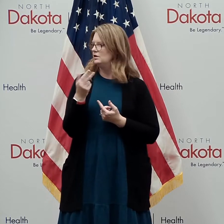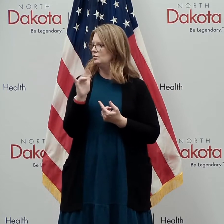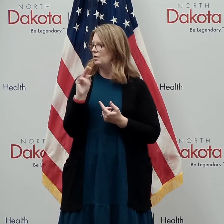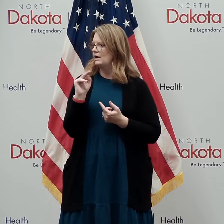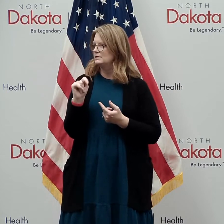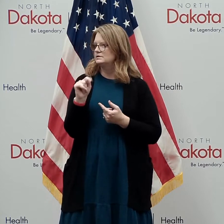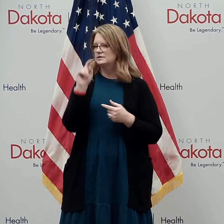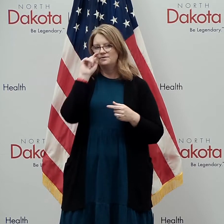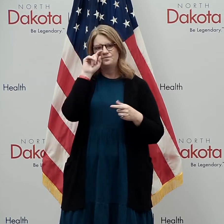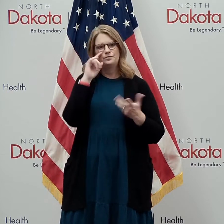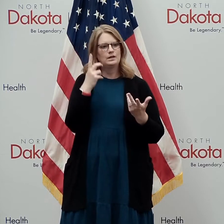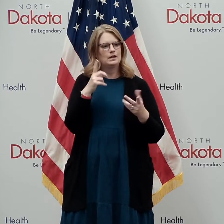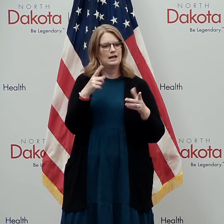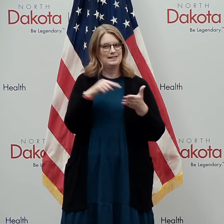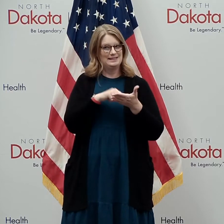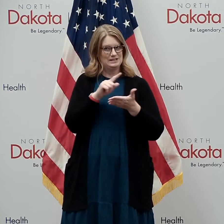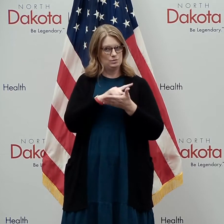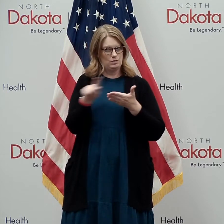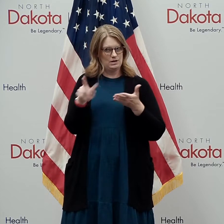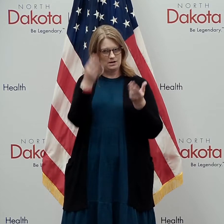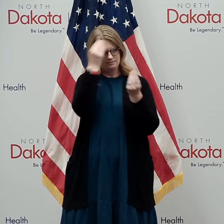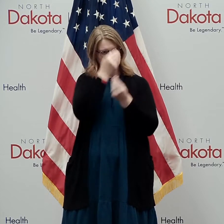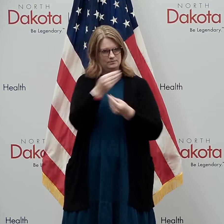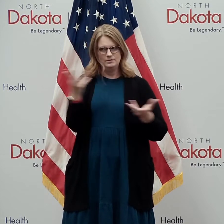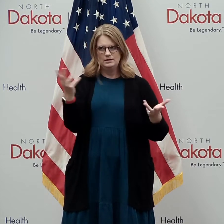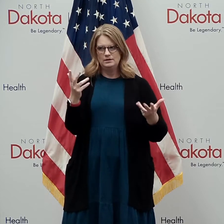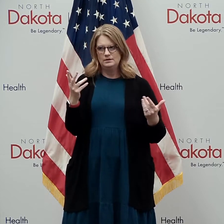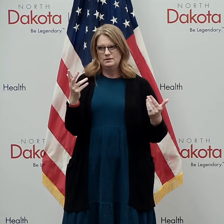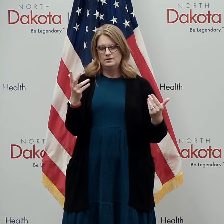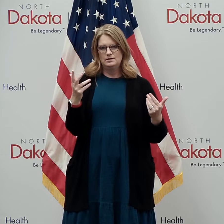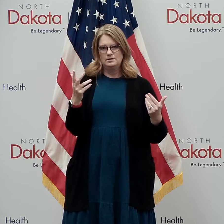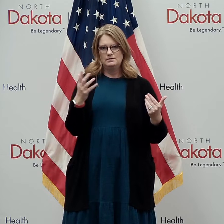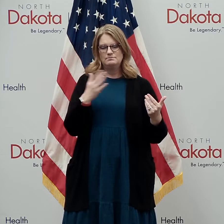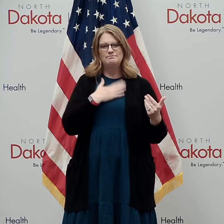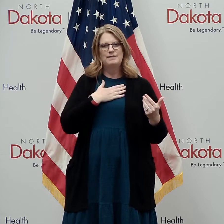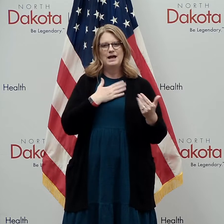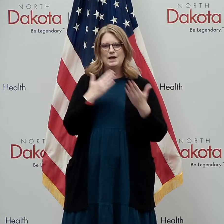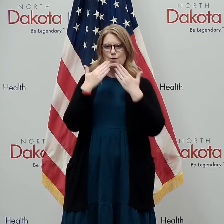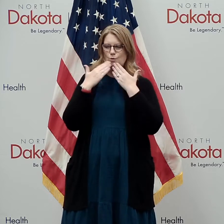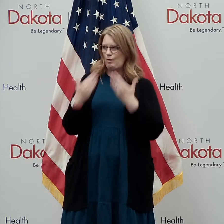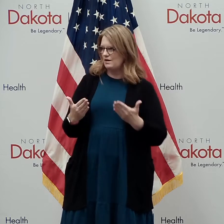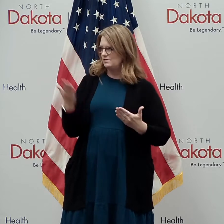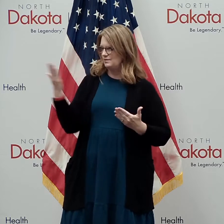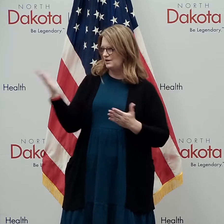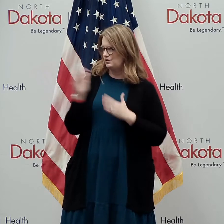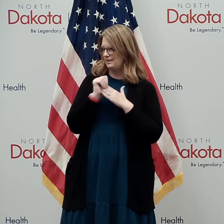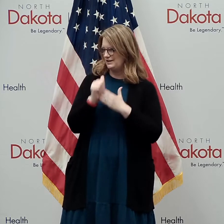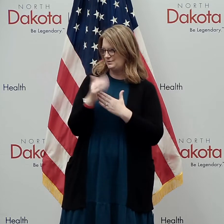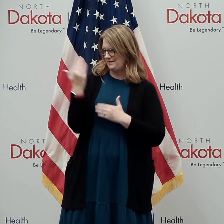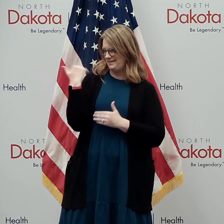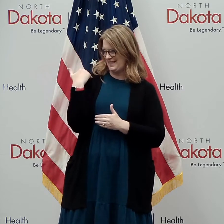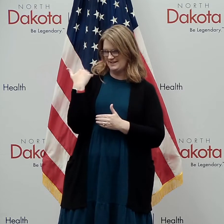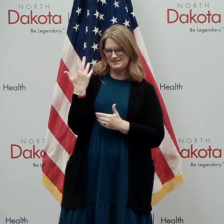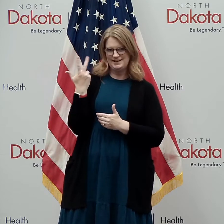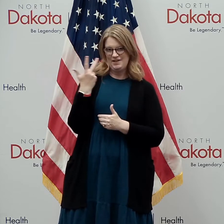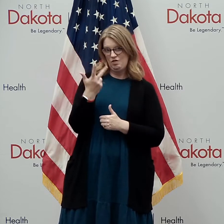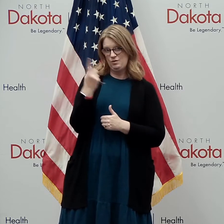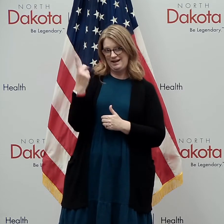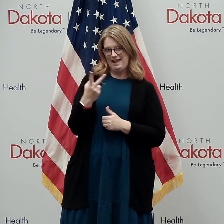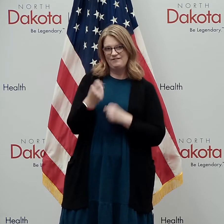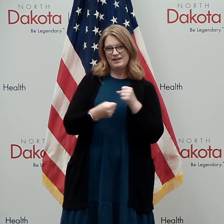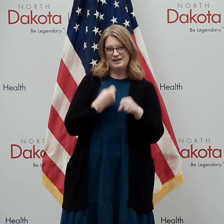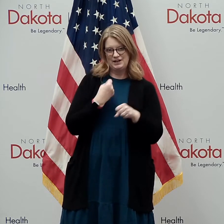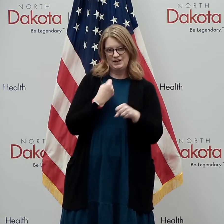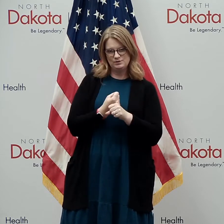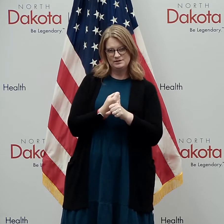put in a press release earlier this week, my extreme and deep gratitude for Michelle and her leadership the last three and a half